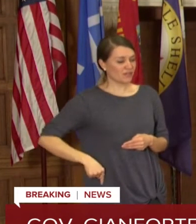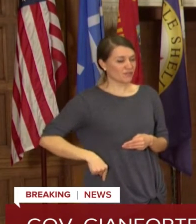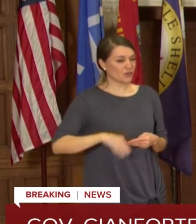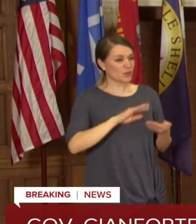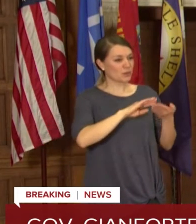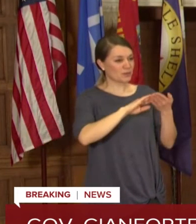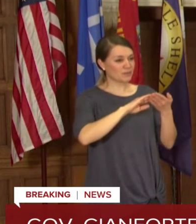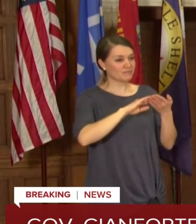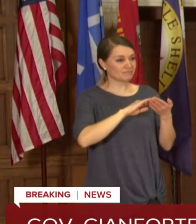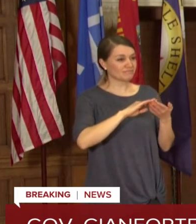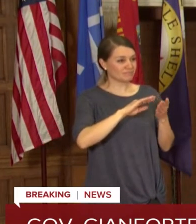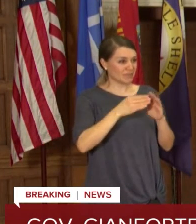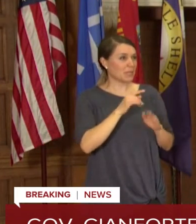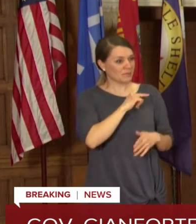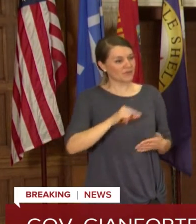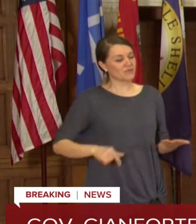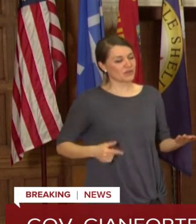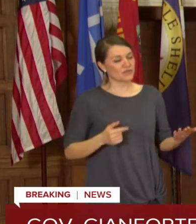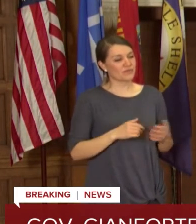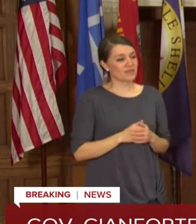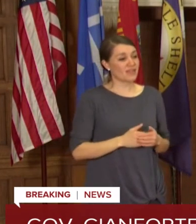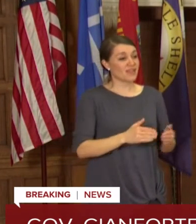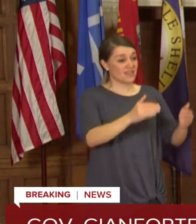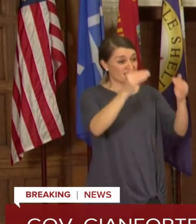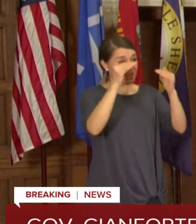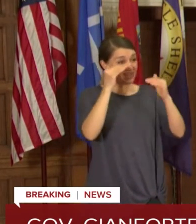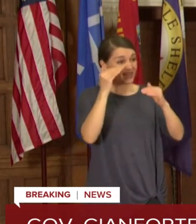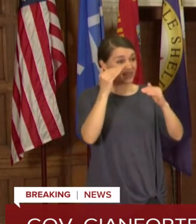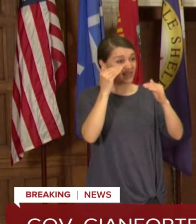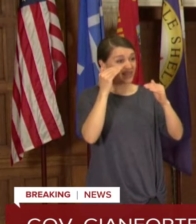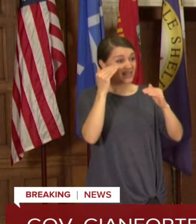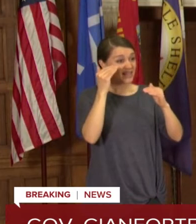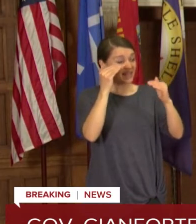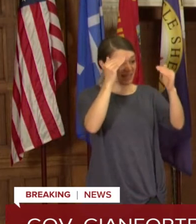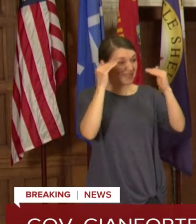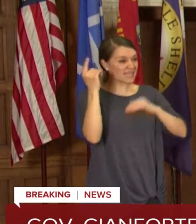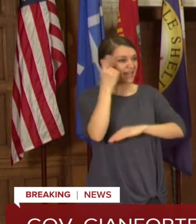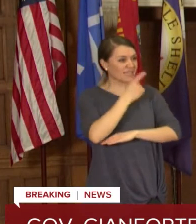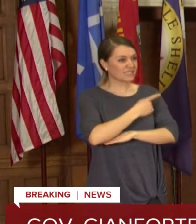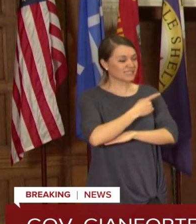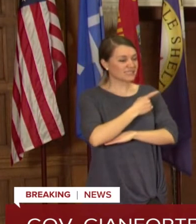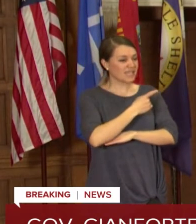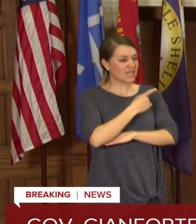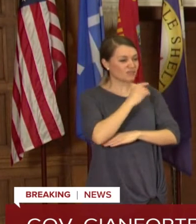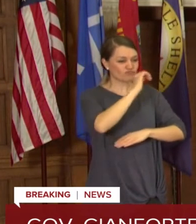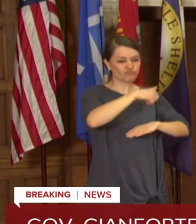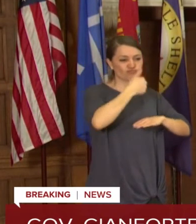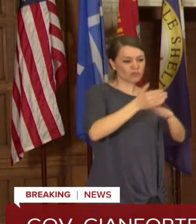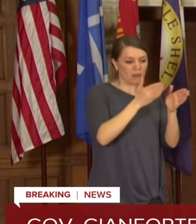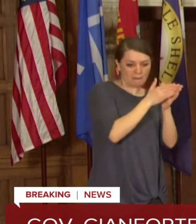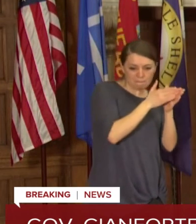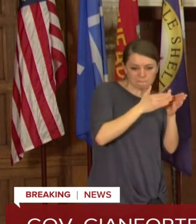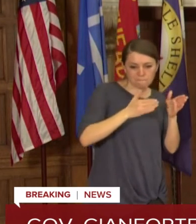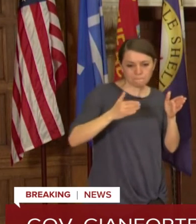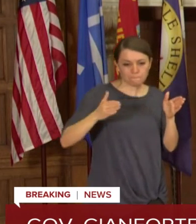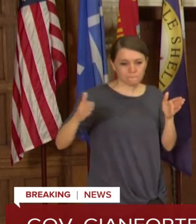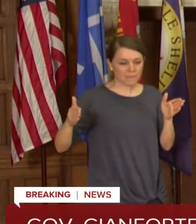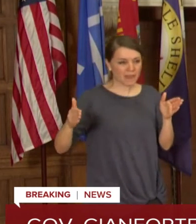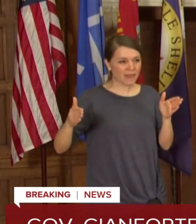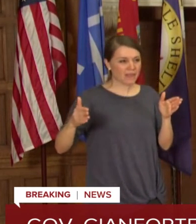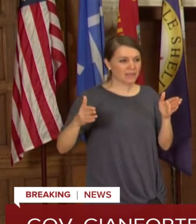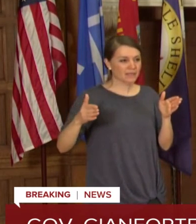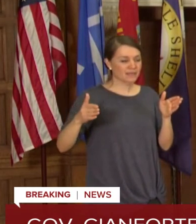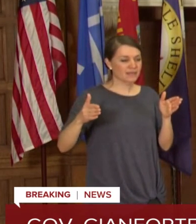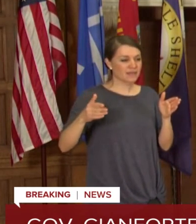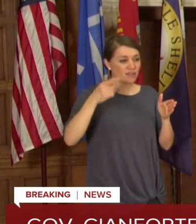as governor. And on the very next day, Governor Gianforte laid out a path for liability protection